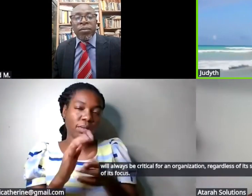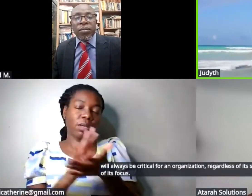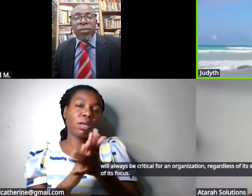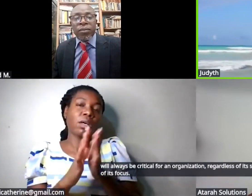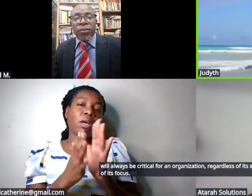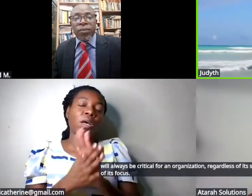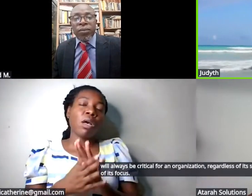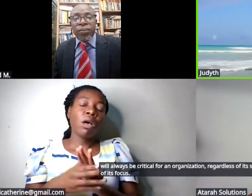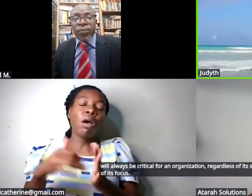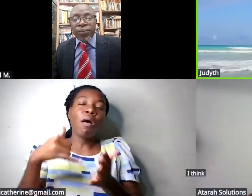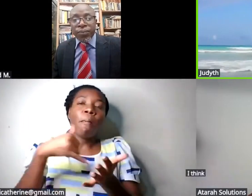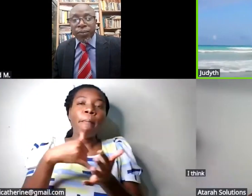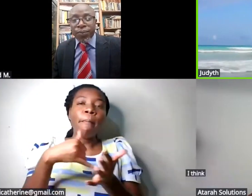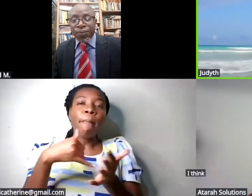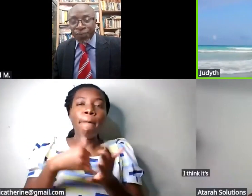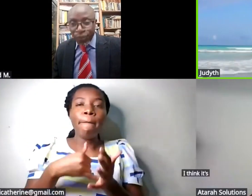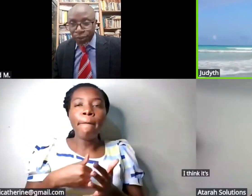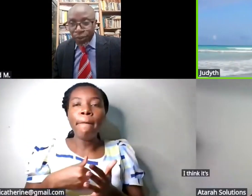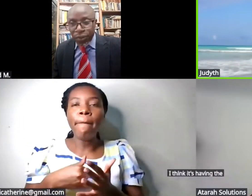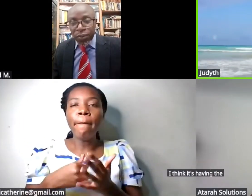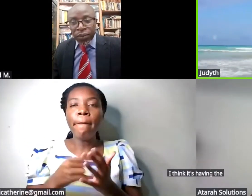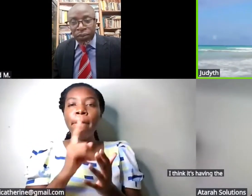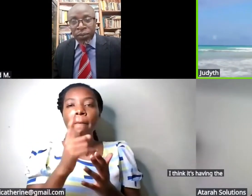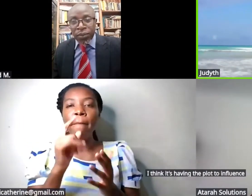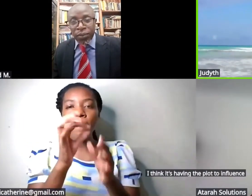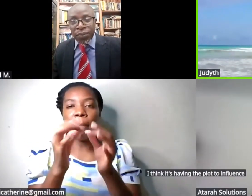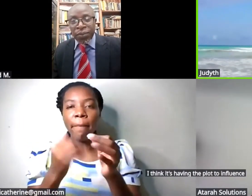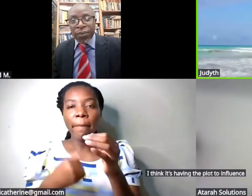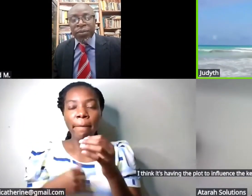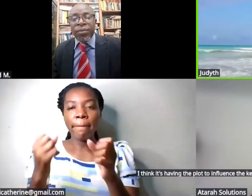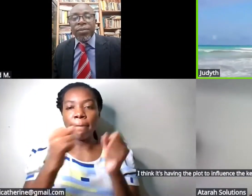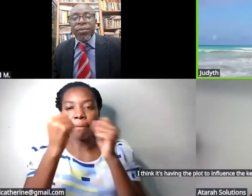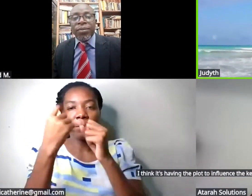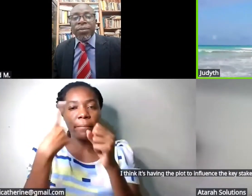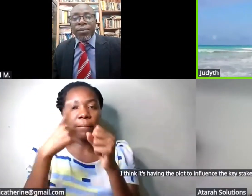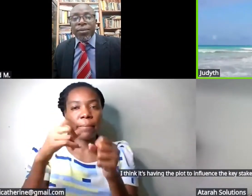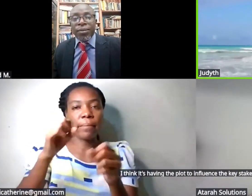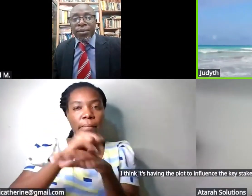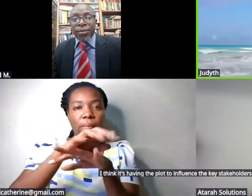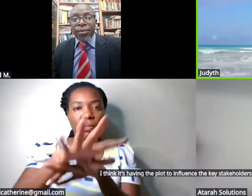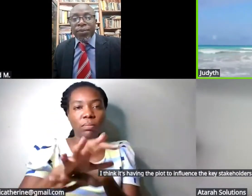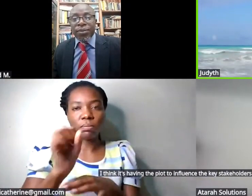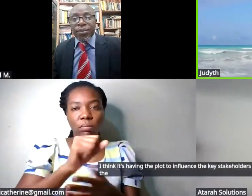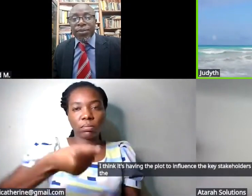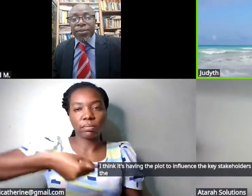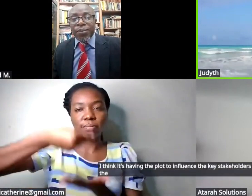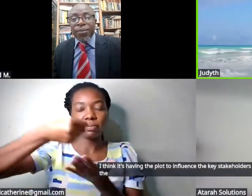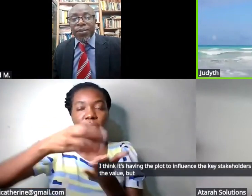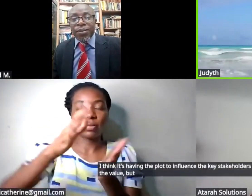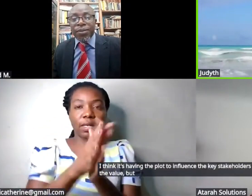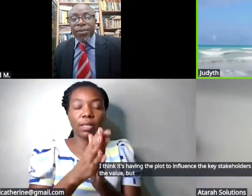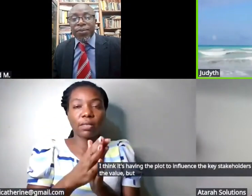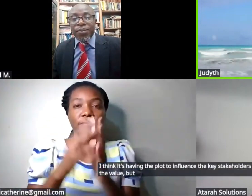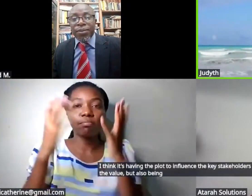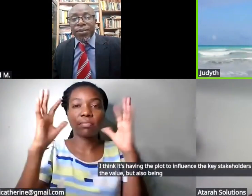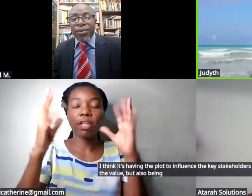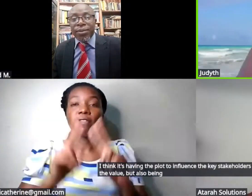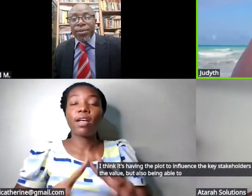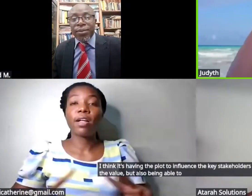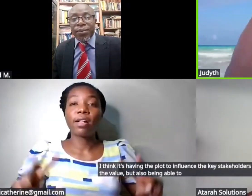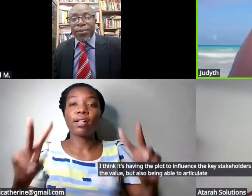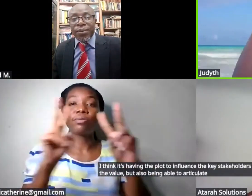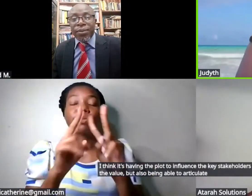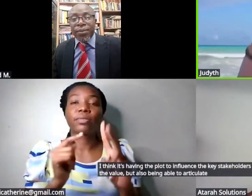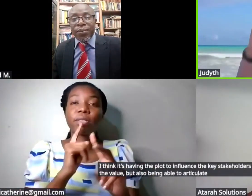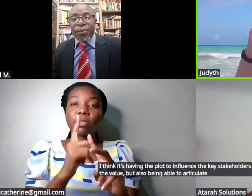think it's having the power to influence the key stakeholders and appreciate the value, but also being able to articulate